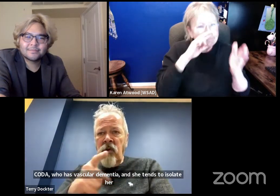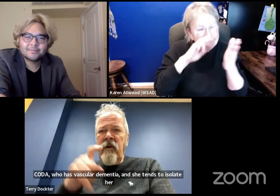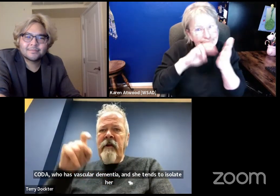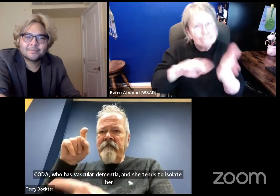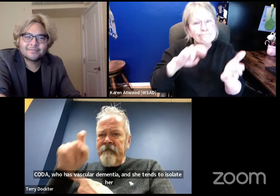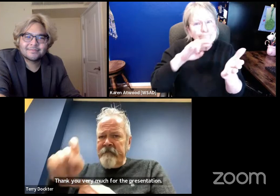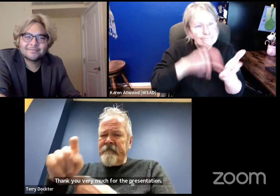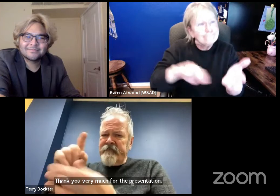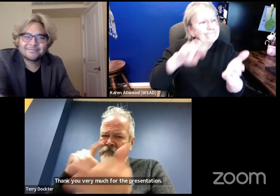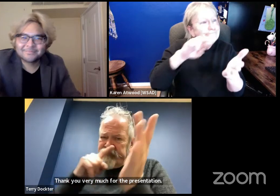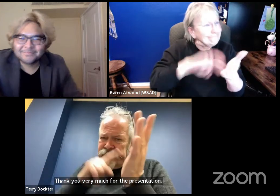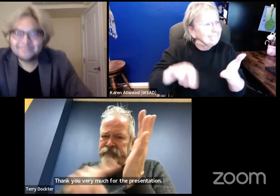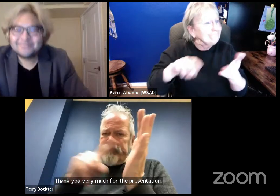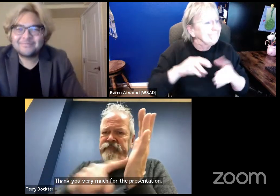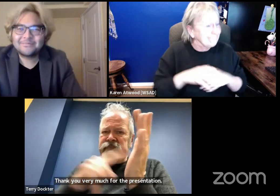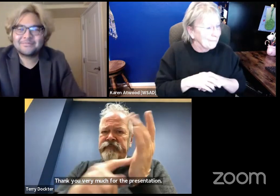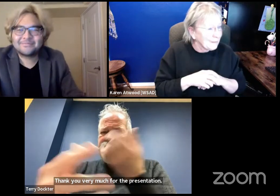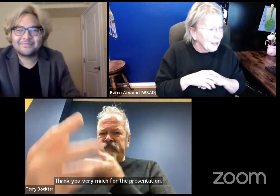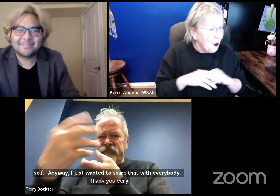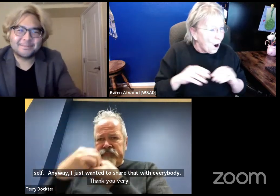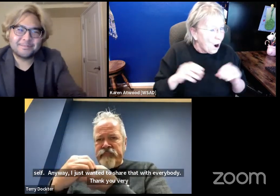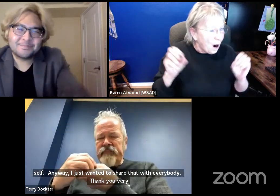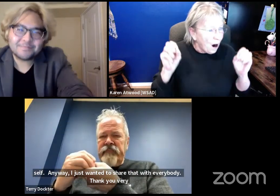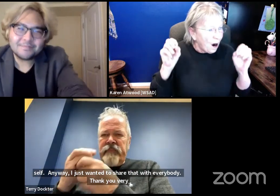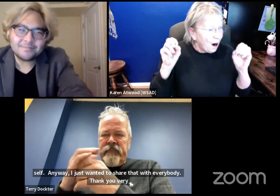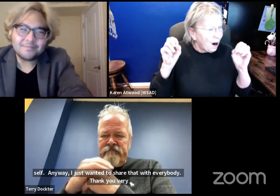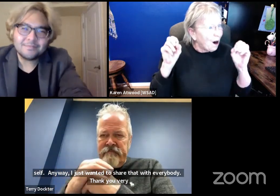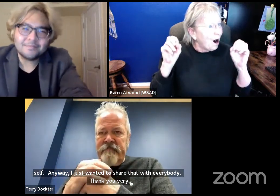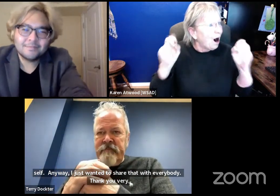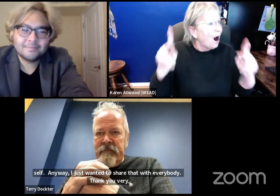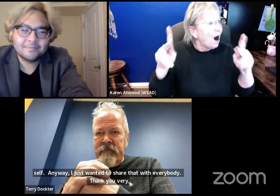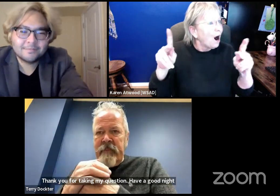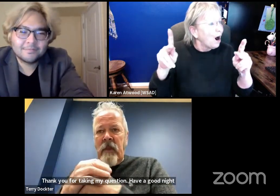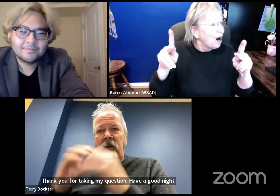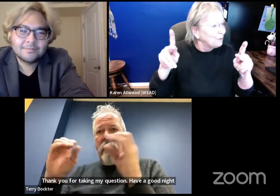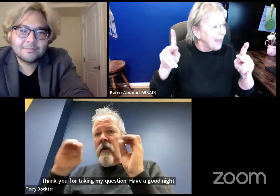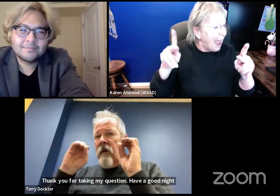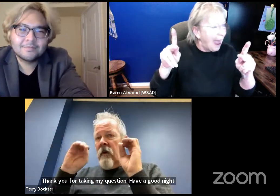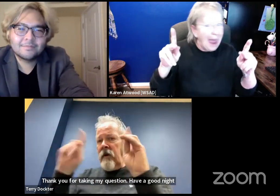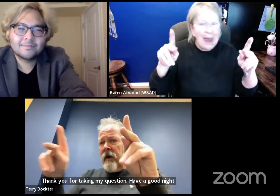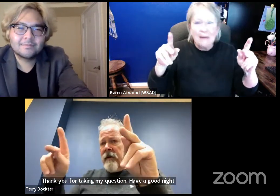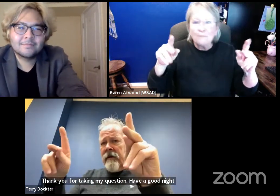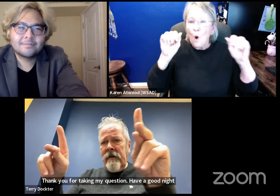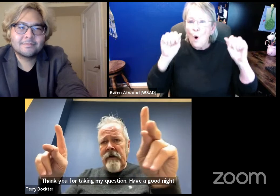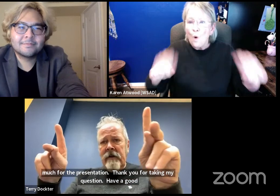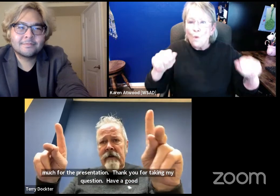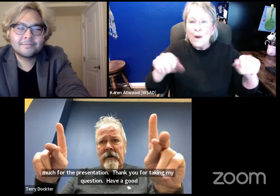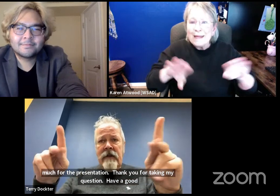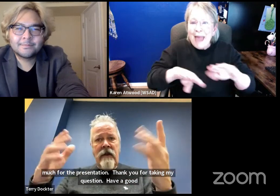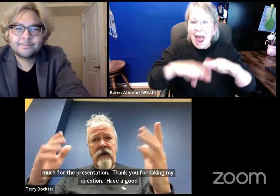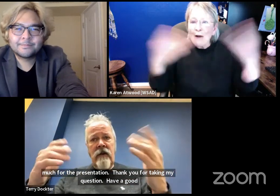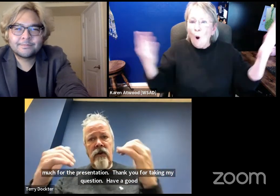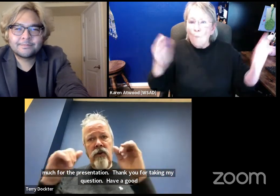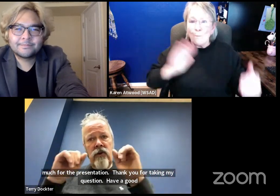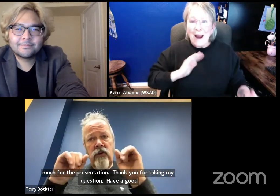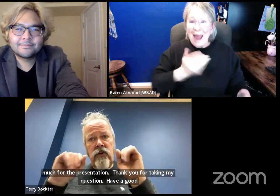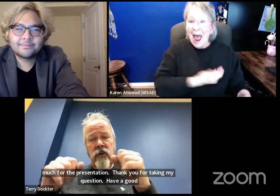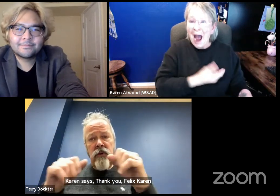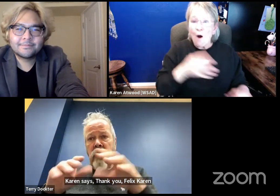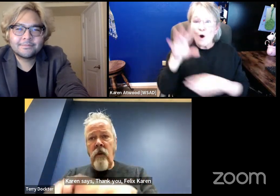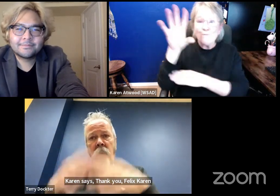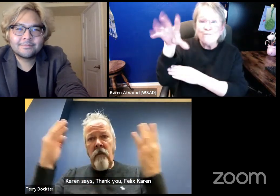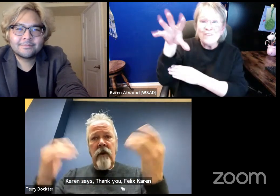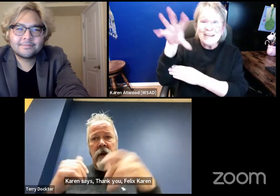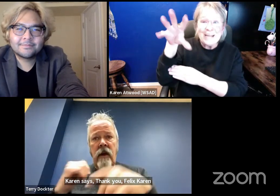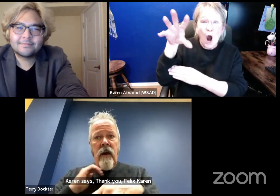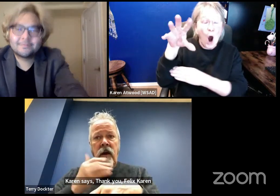we definitely need to research these individuals and have numbers. Okay,